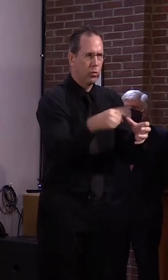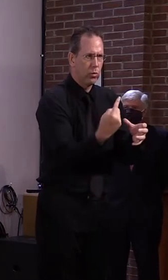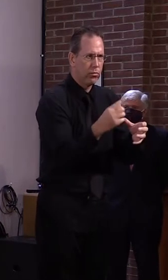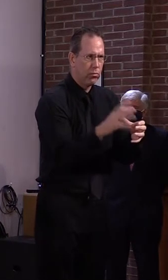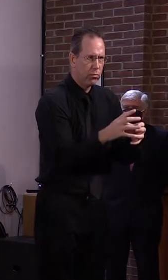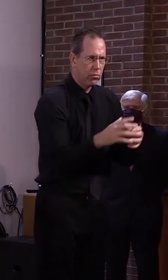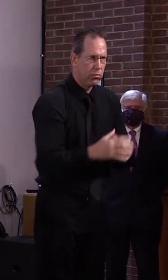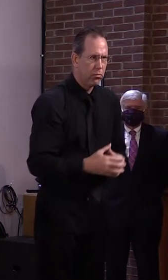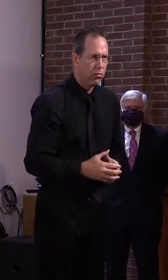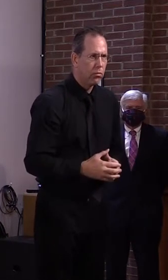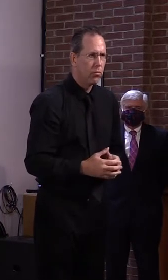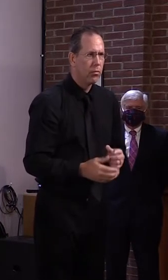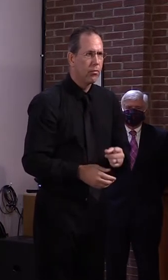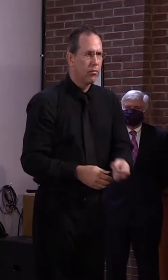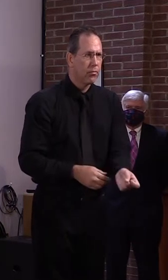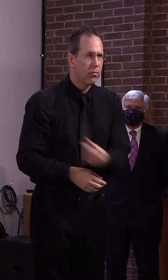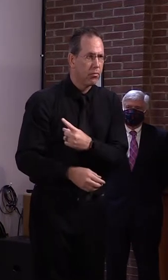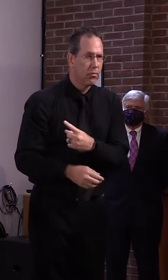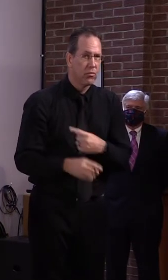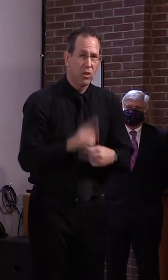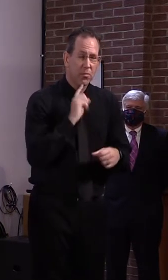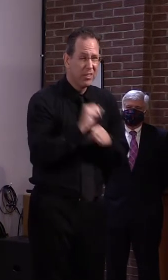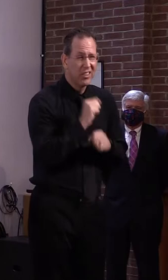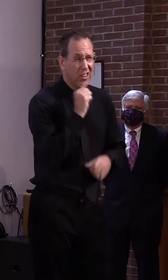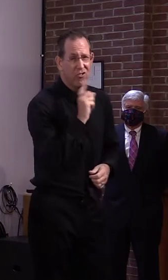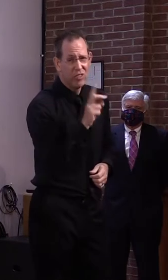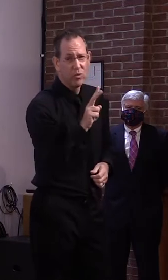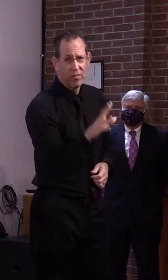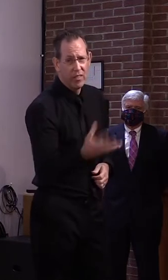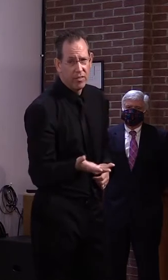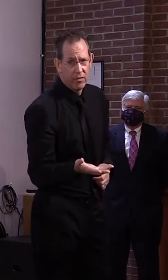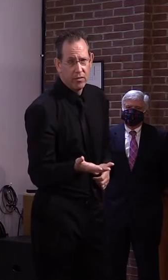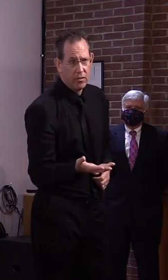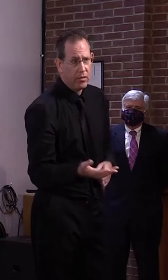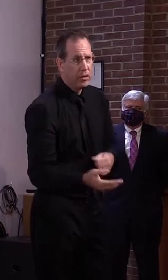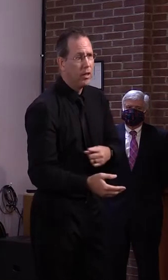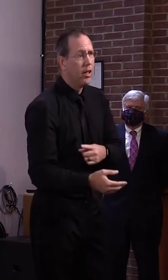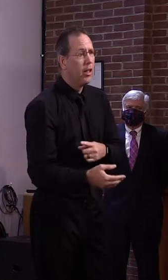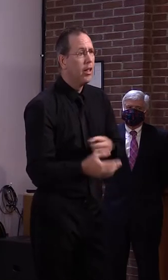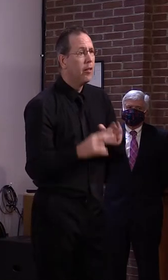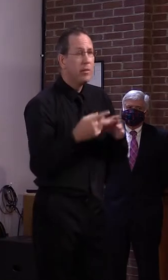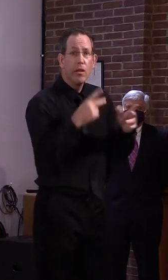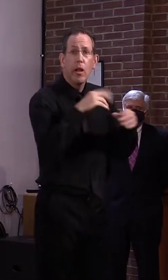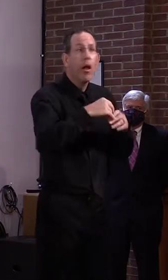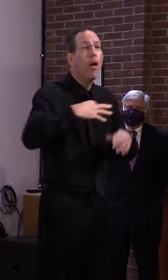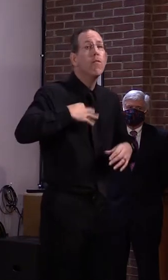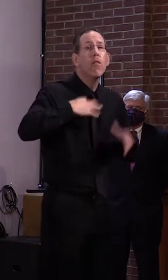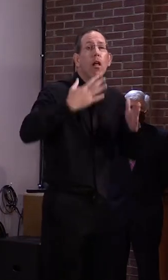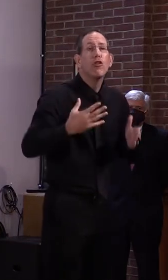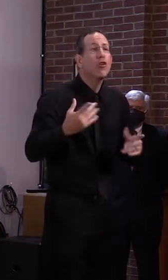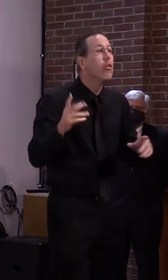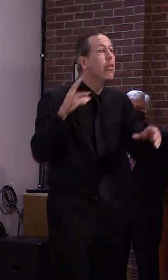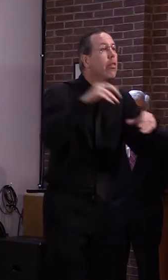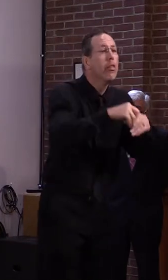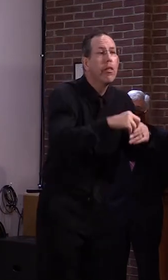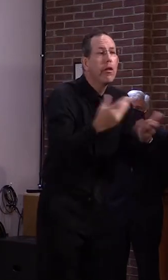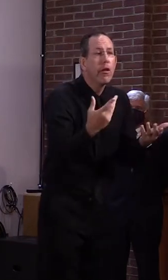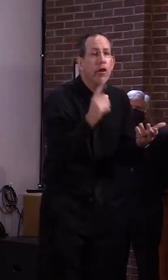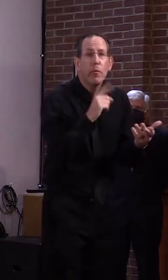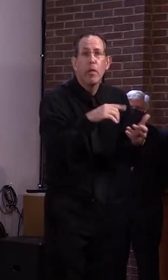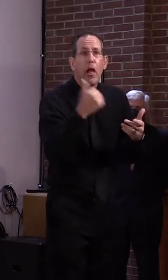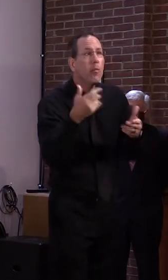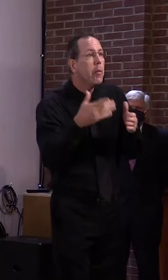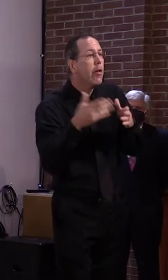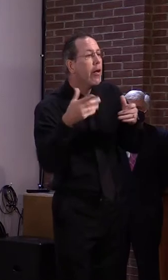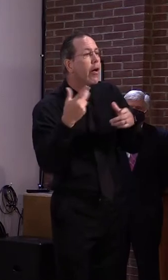25 then. If there are people volunteering in the classroom, does it include the school administration? Does